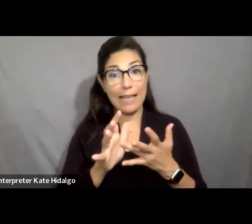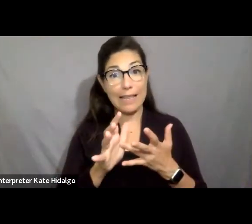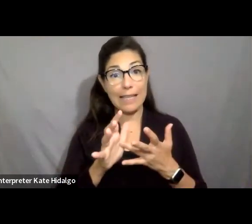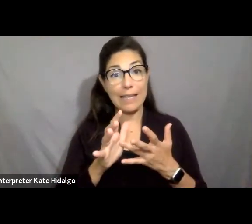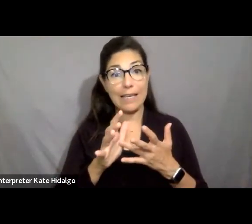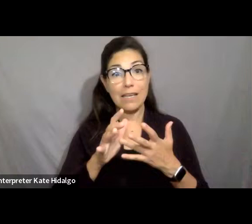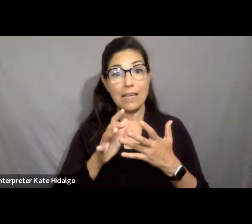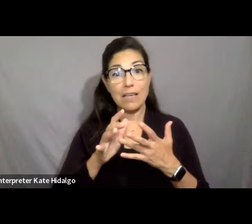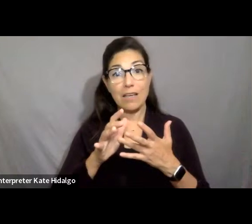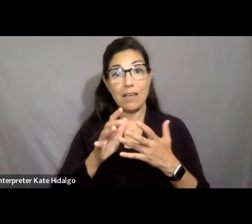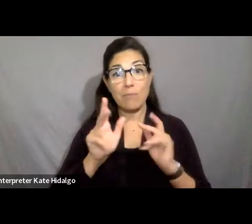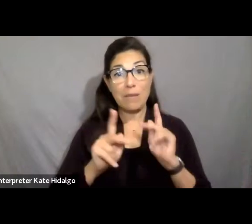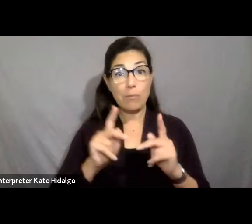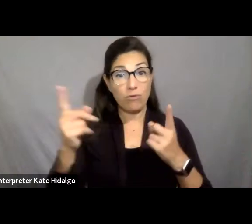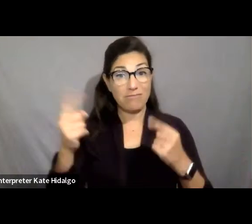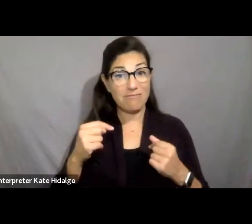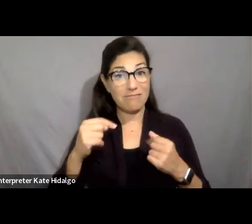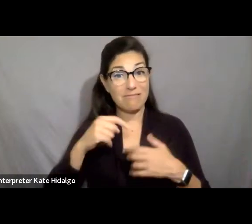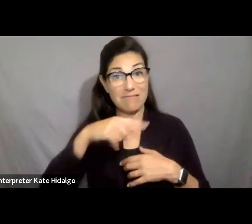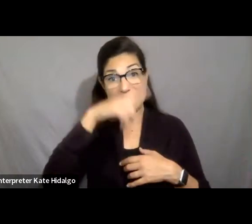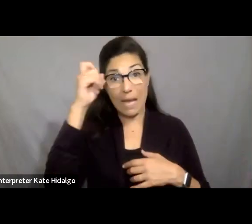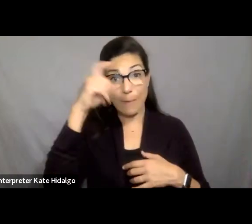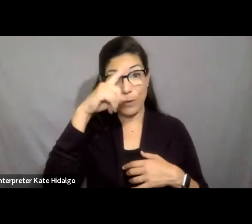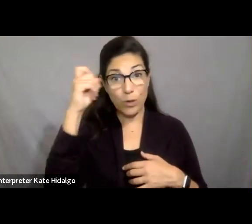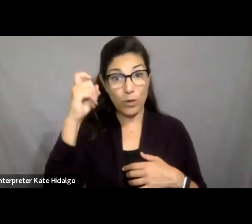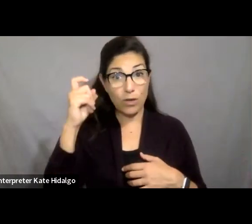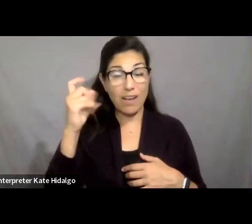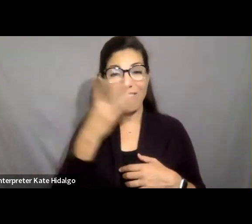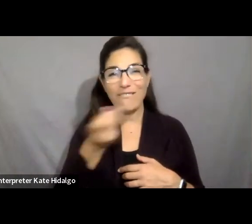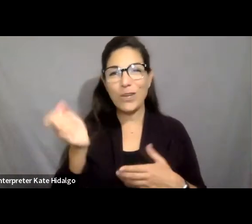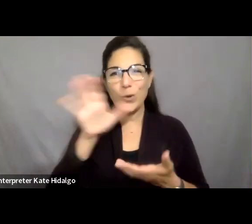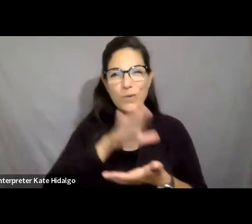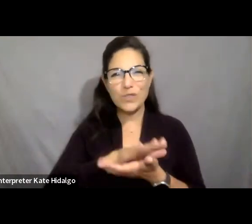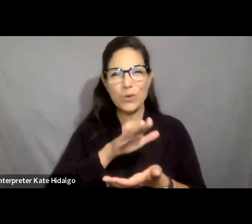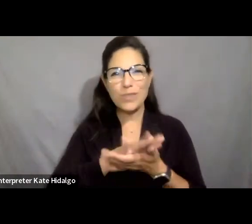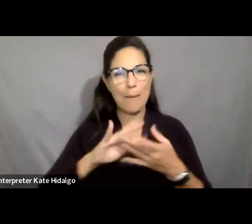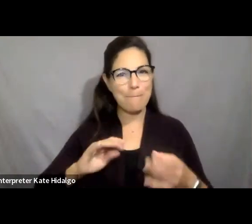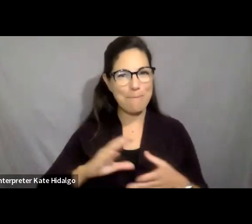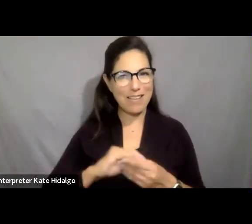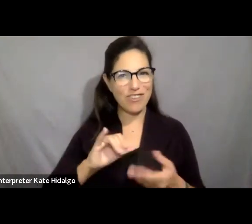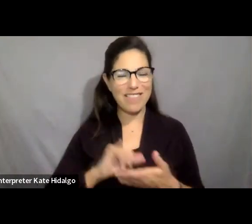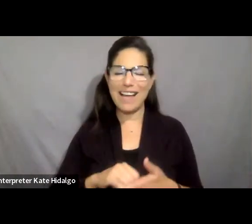the summer. There were a few of the schools that mentioned that. I